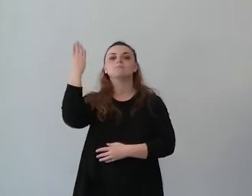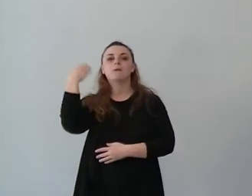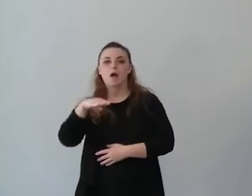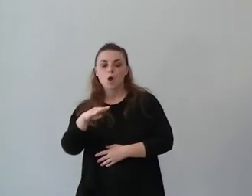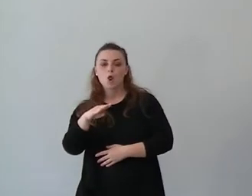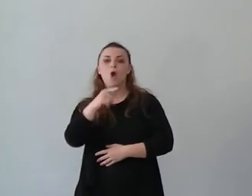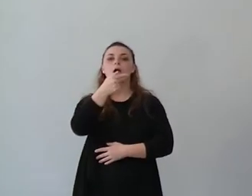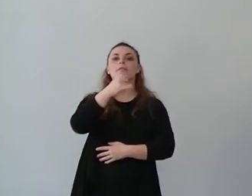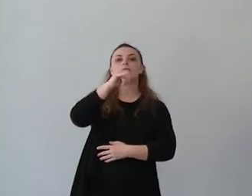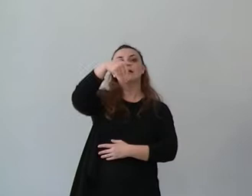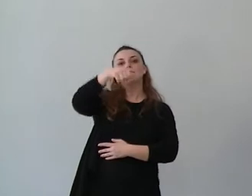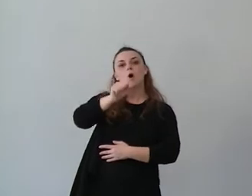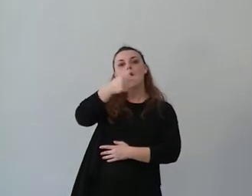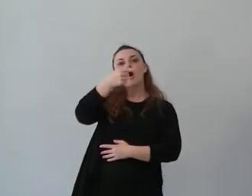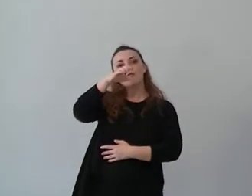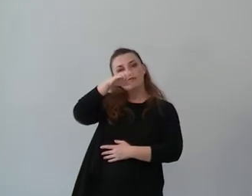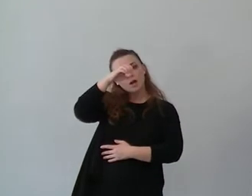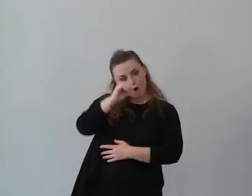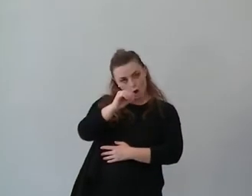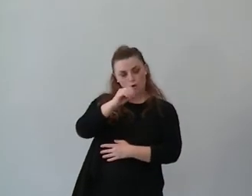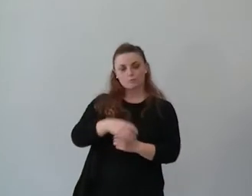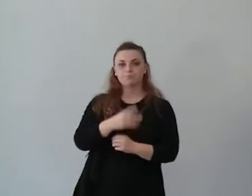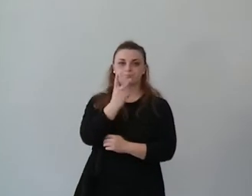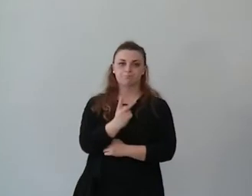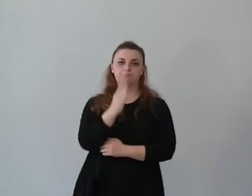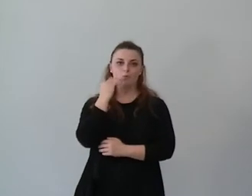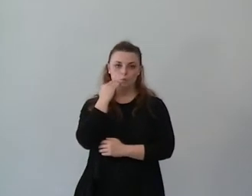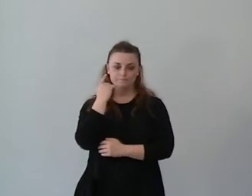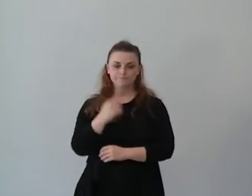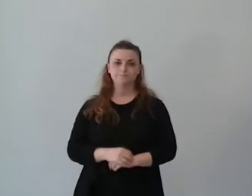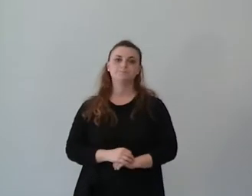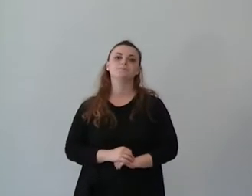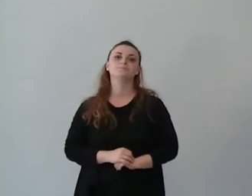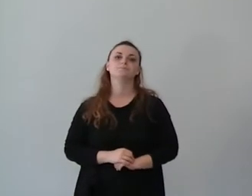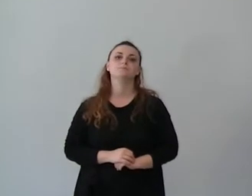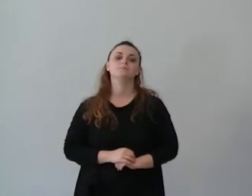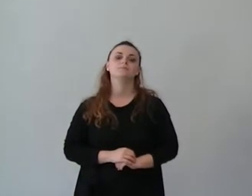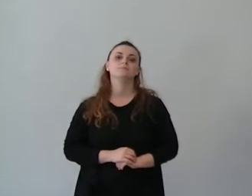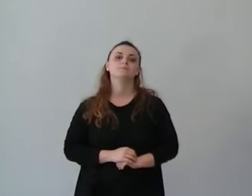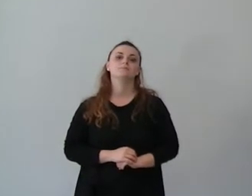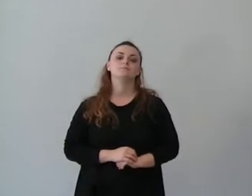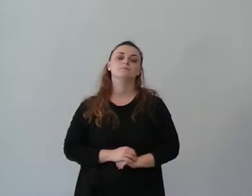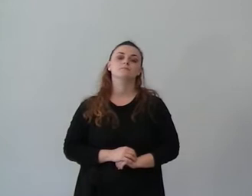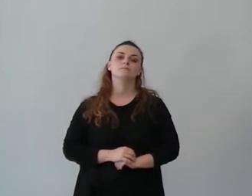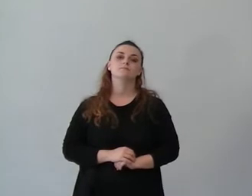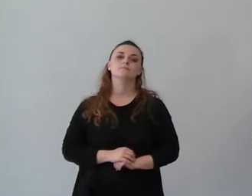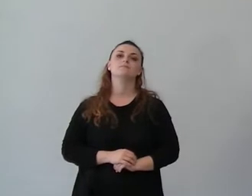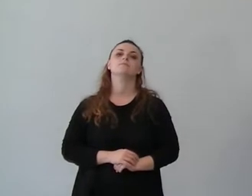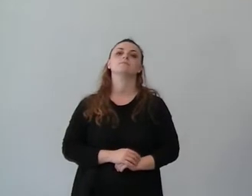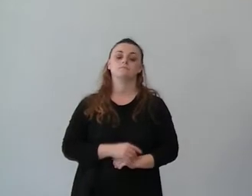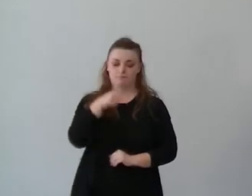go along, who is a Paul in your life? Voglio che man mano che andiamo